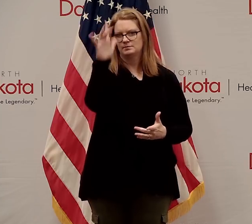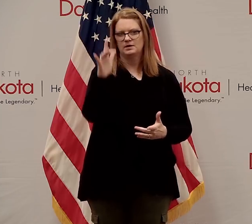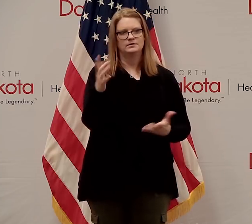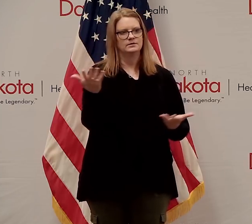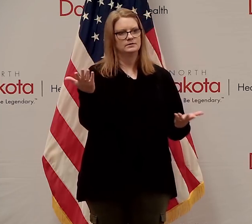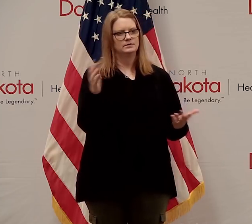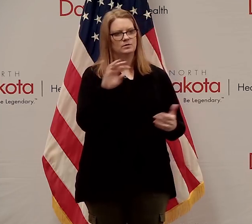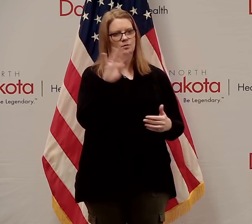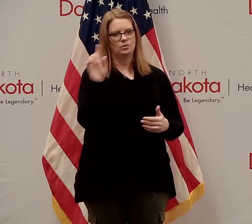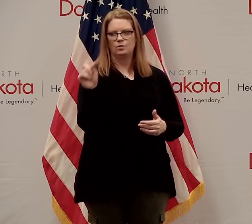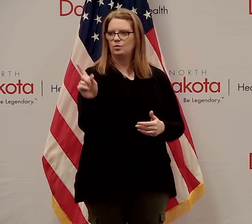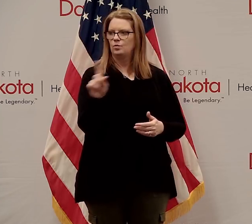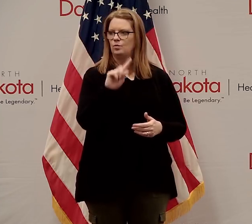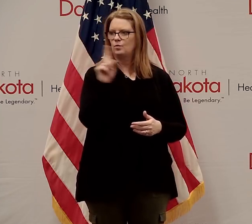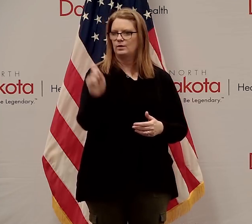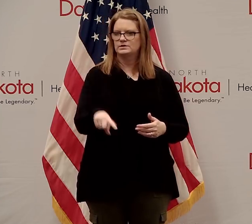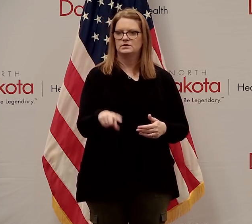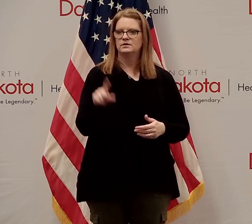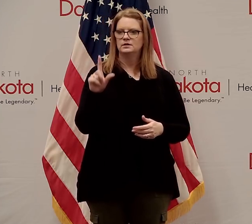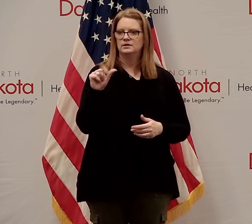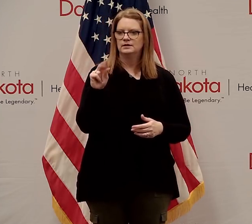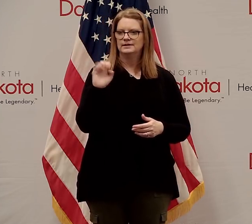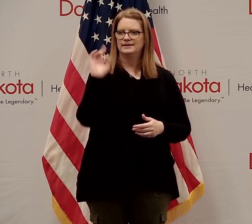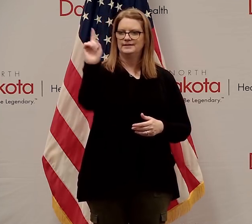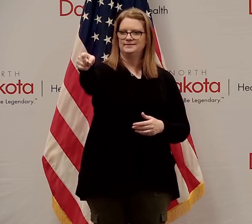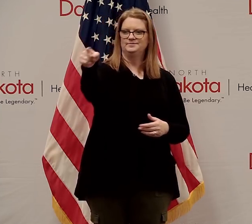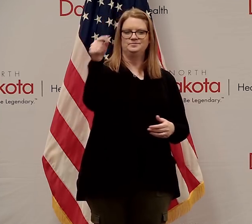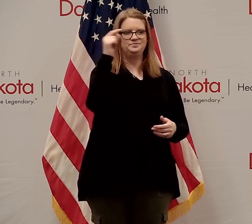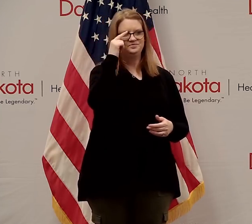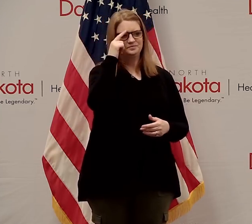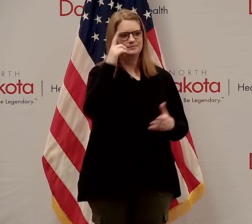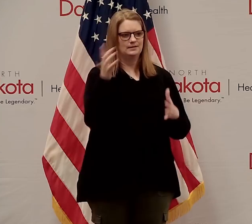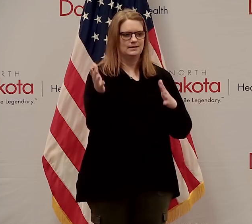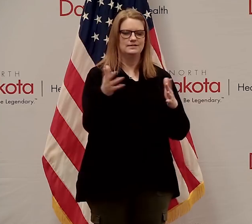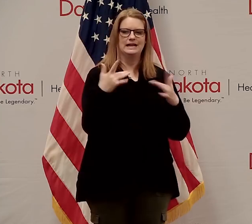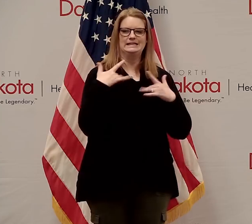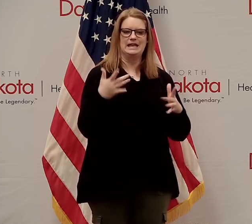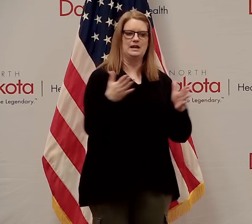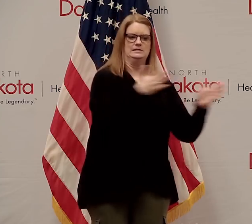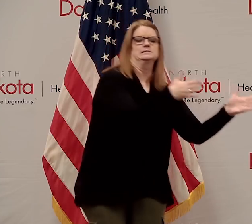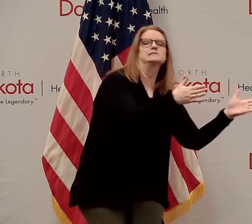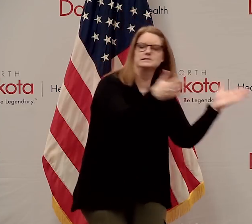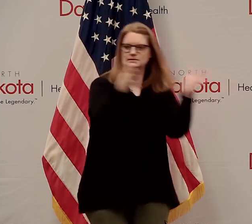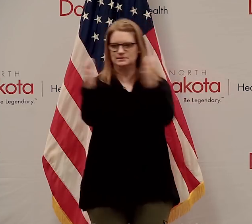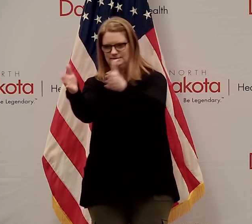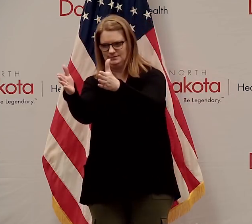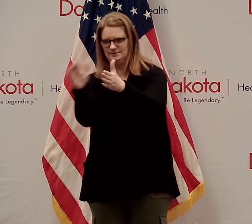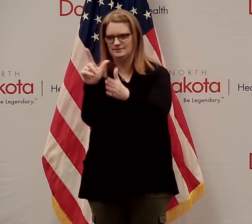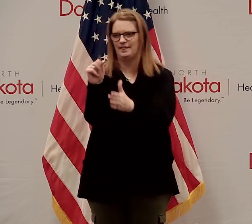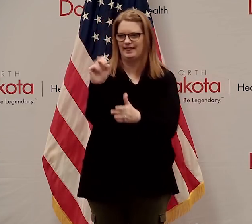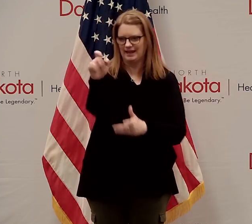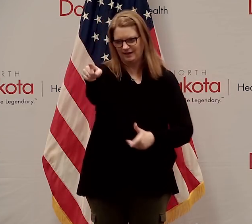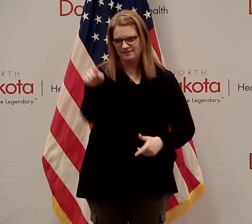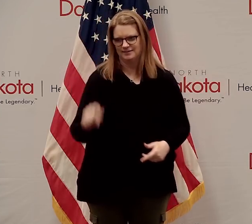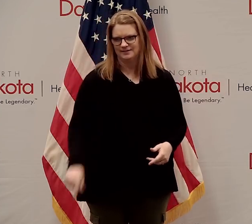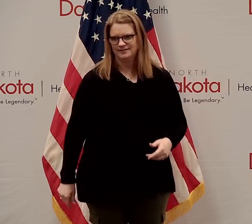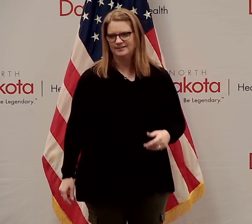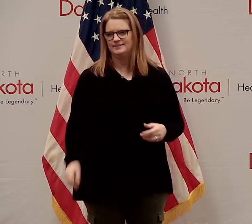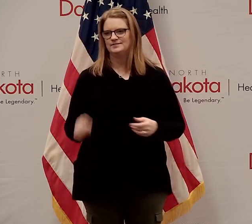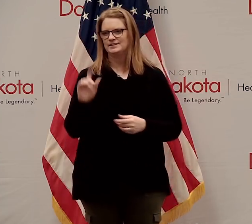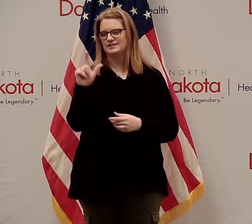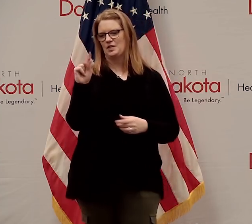questions. Going with Lane this time. I'm bending my hard left turn there. I don't know what I do at the beginning of these things,